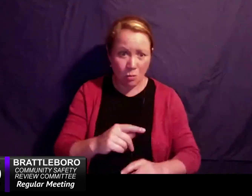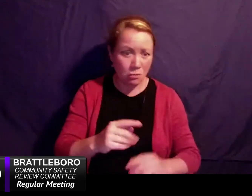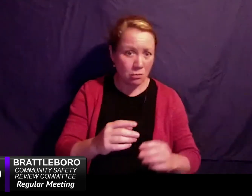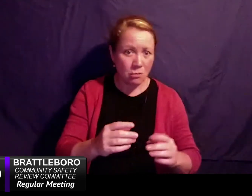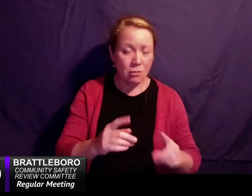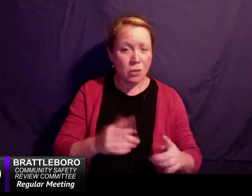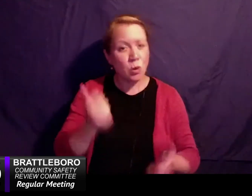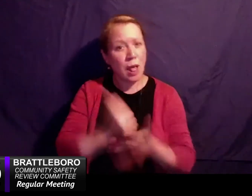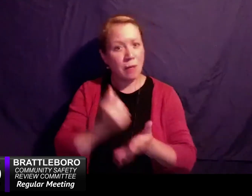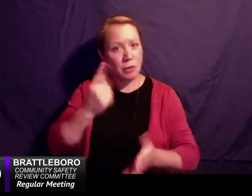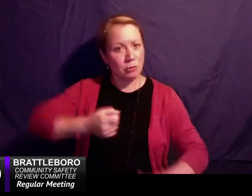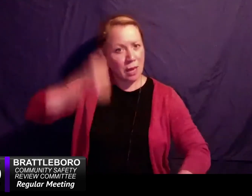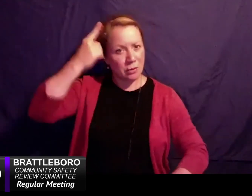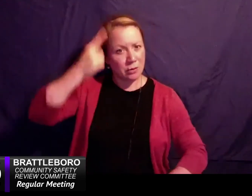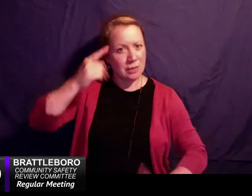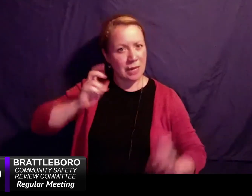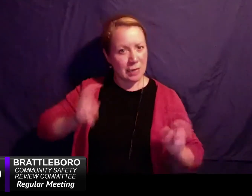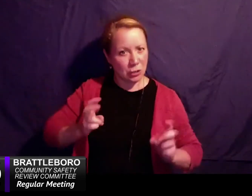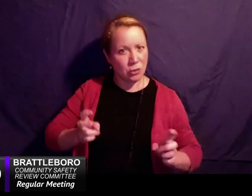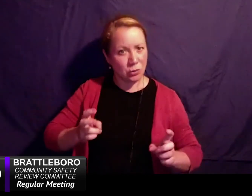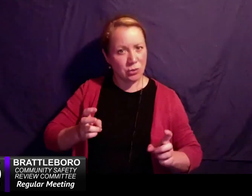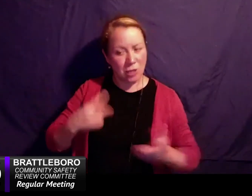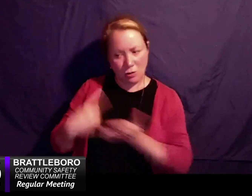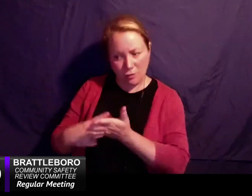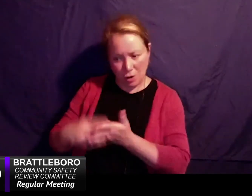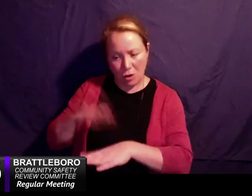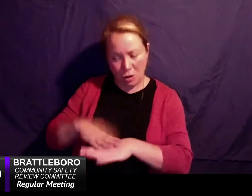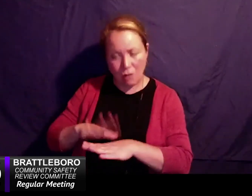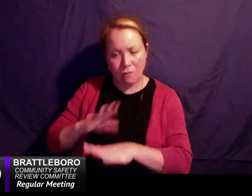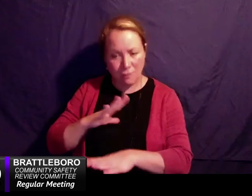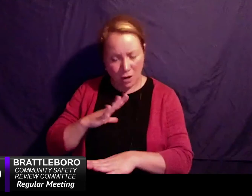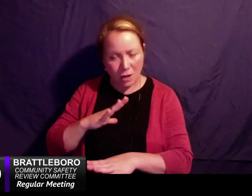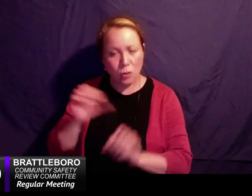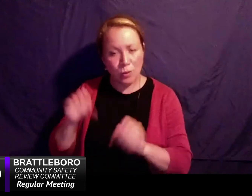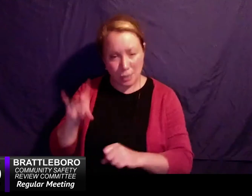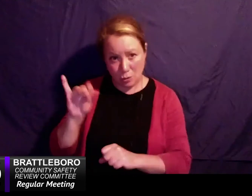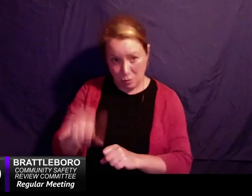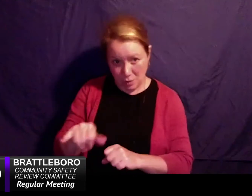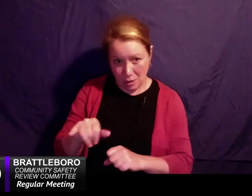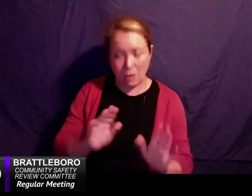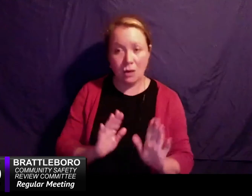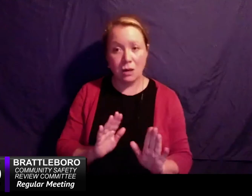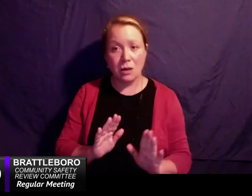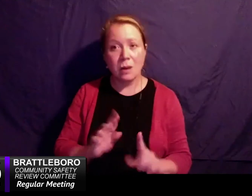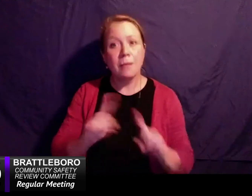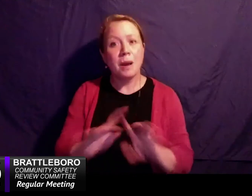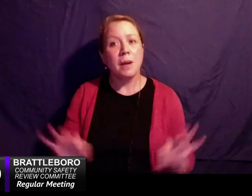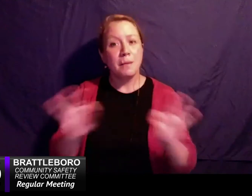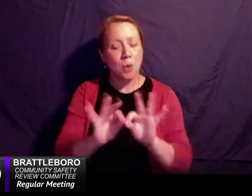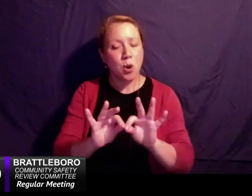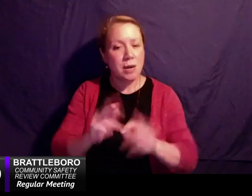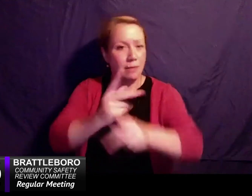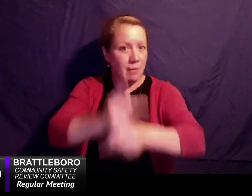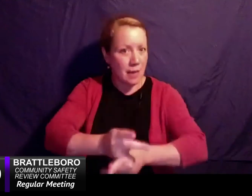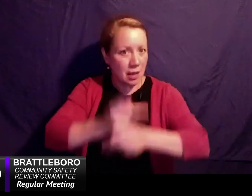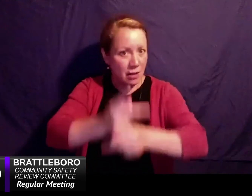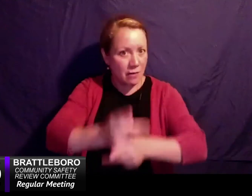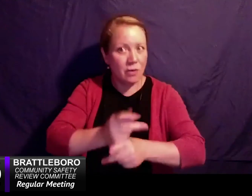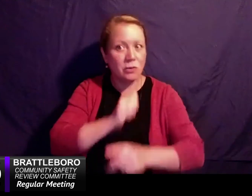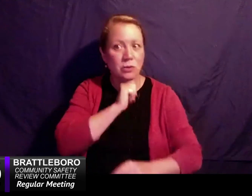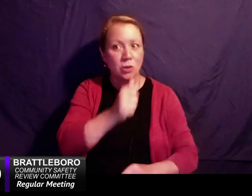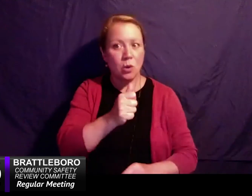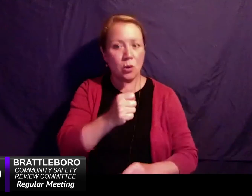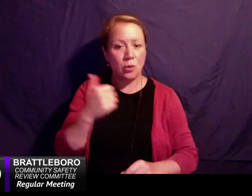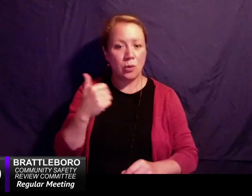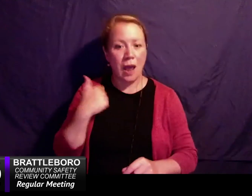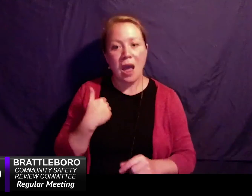sort of grapple with the issues that you'll be addressing. But you want to be really cautious not to have a series